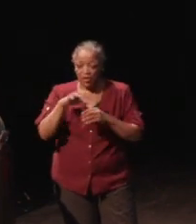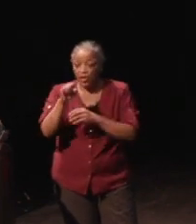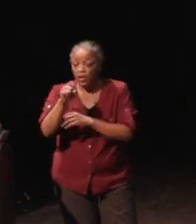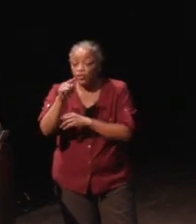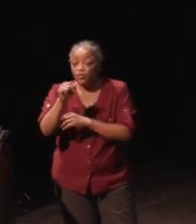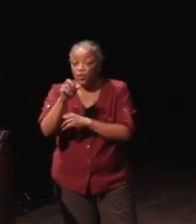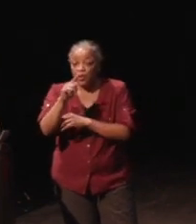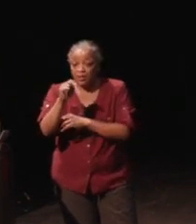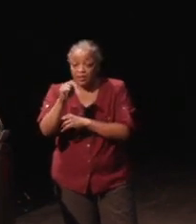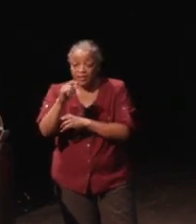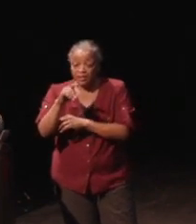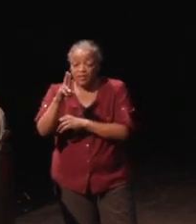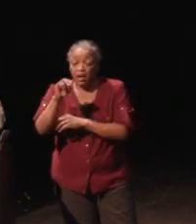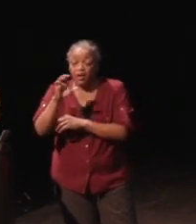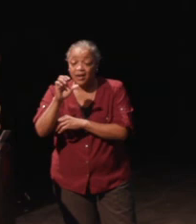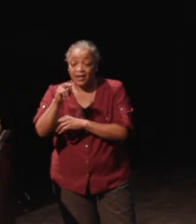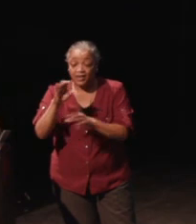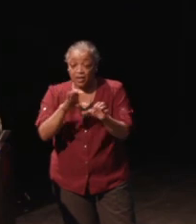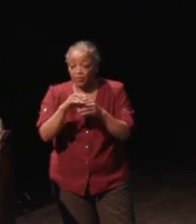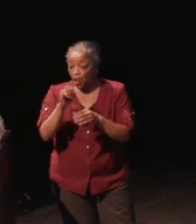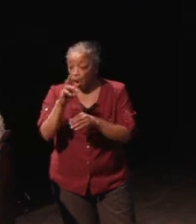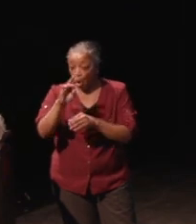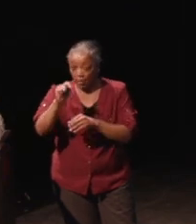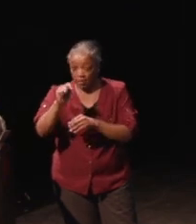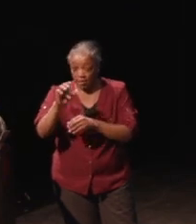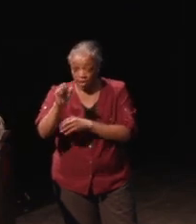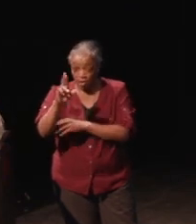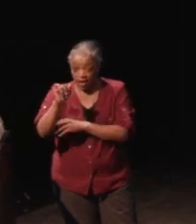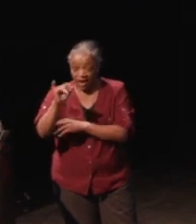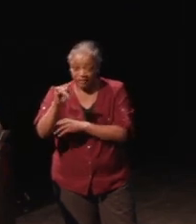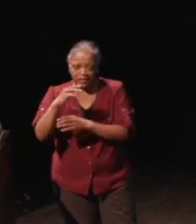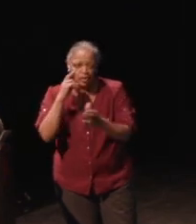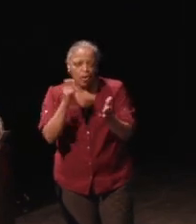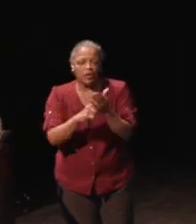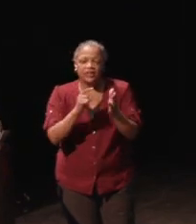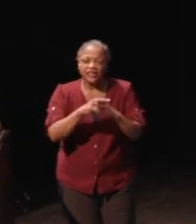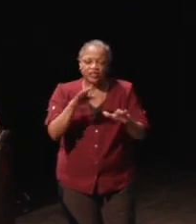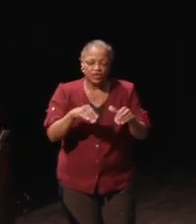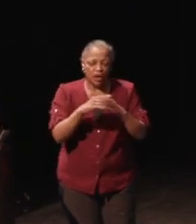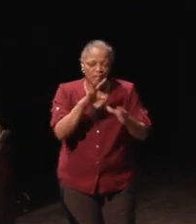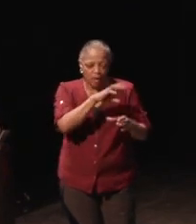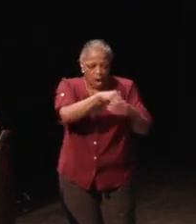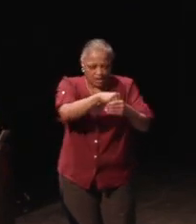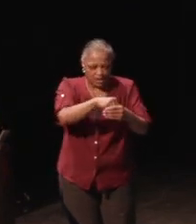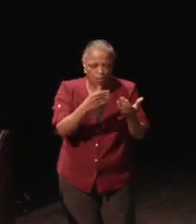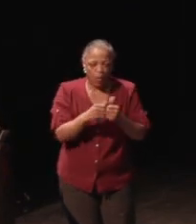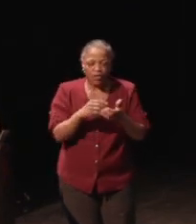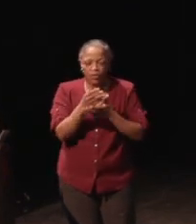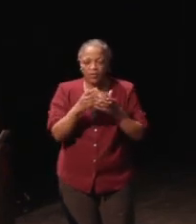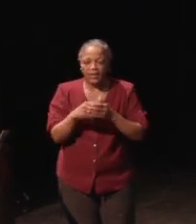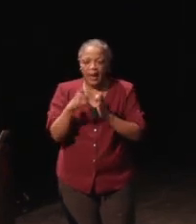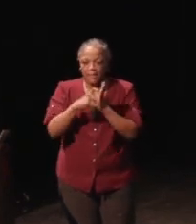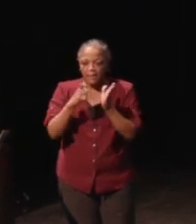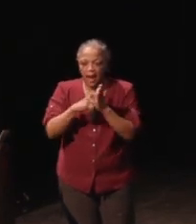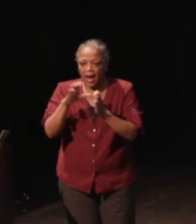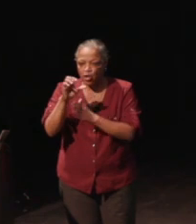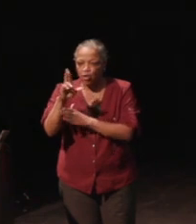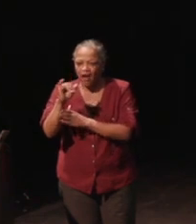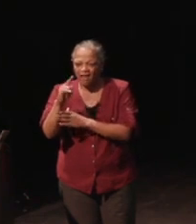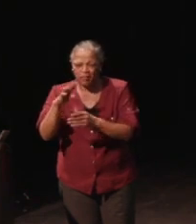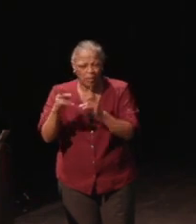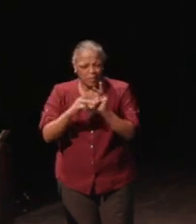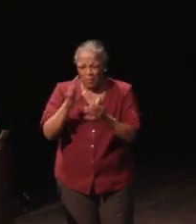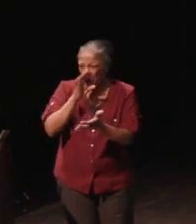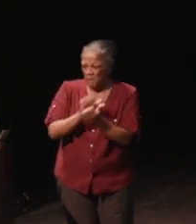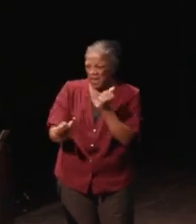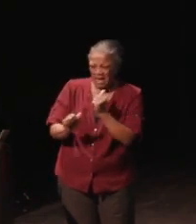Duncan did with Autcraft is he noticed that his child with autism wanted to play Minecraft, but there were people who were mean on